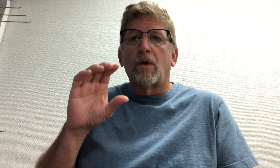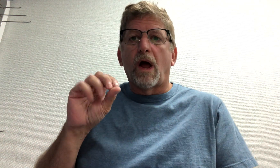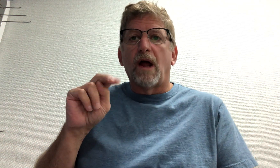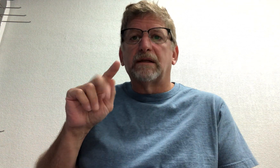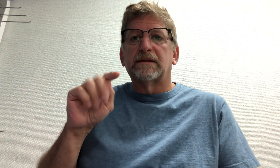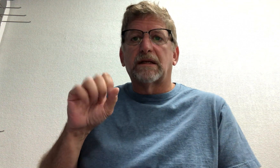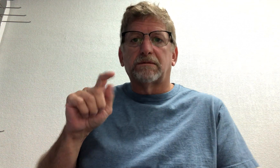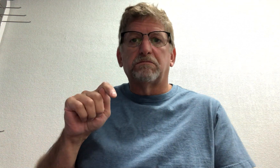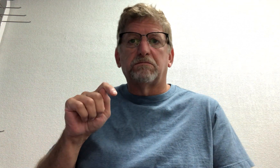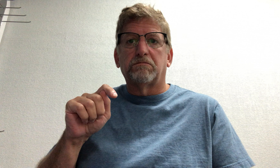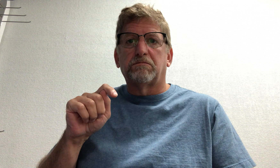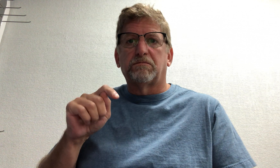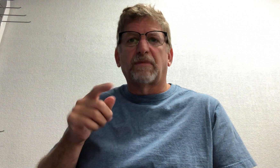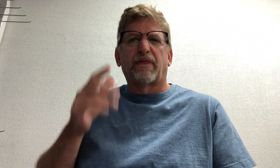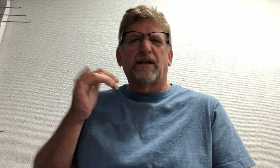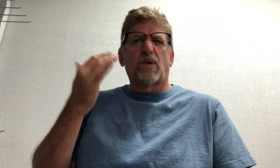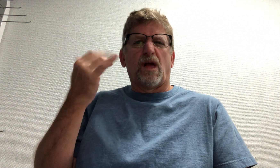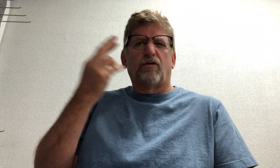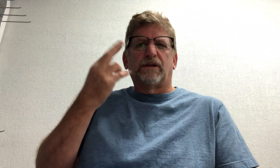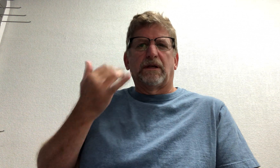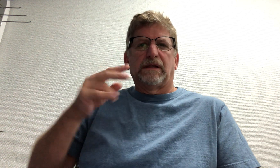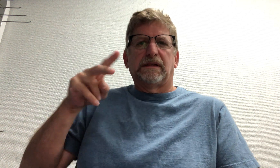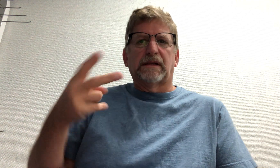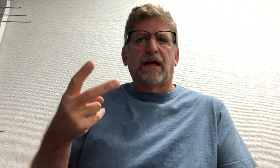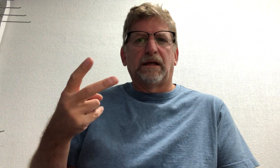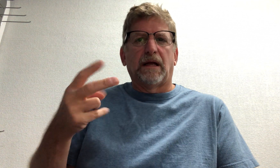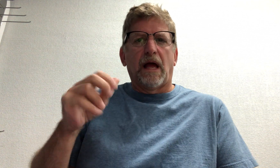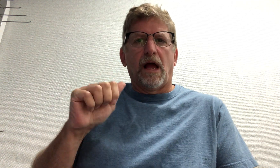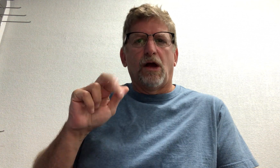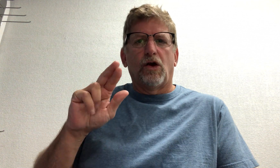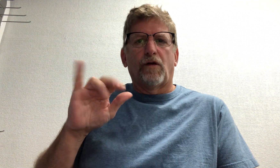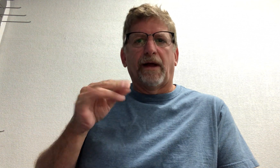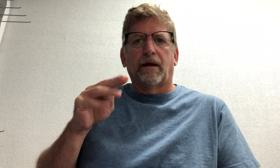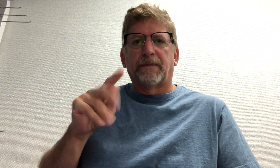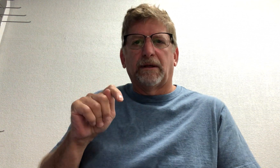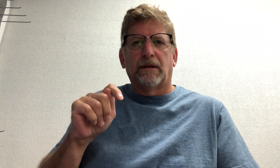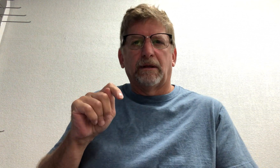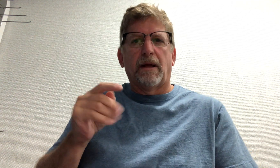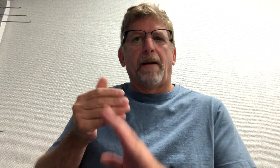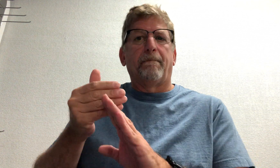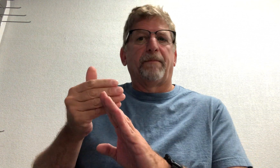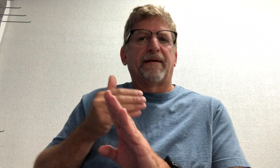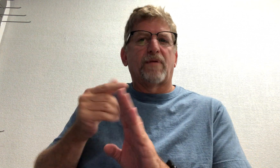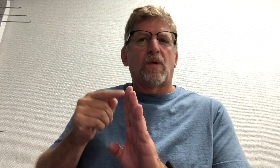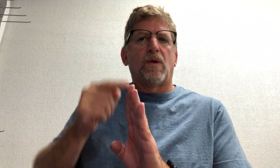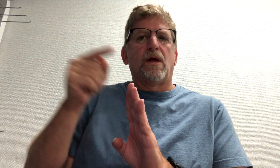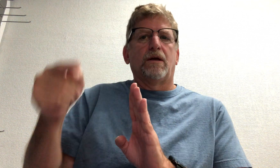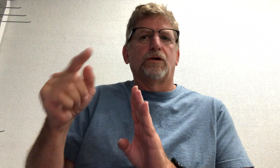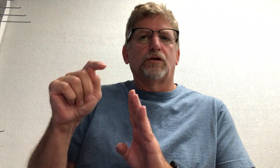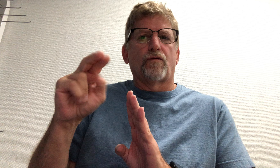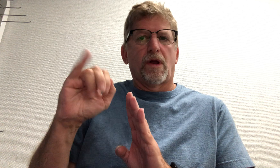So they, so this way they got some extra clearance. So they do have clearance, it's just, whether they have.